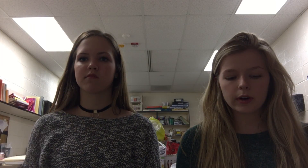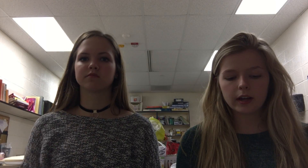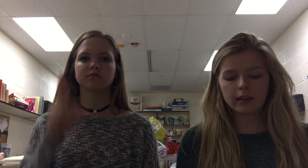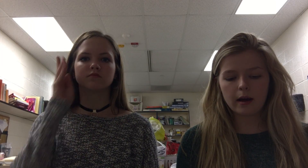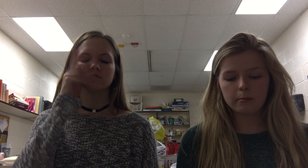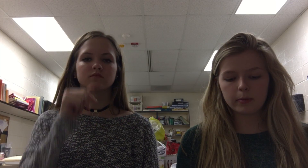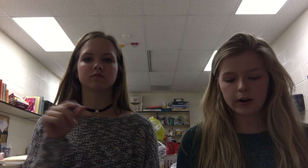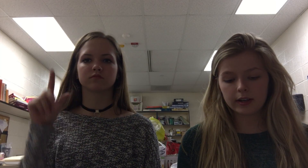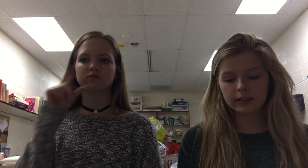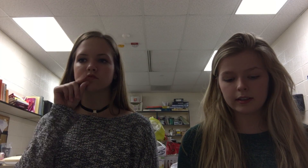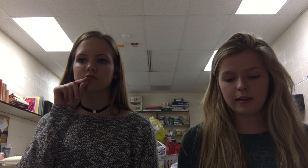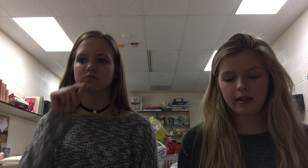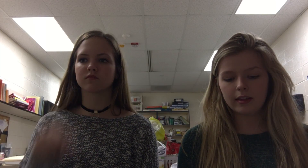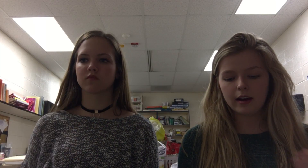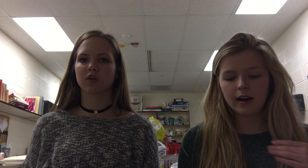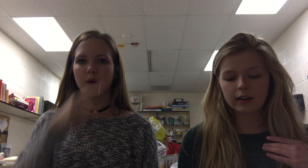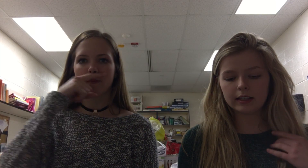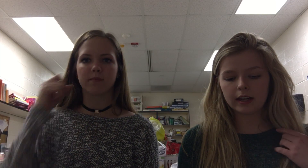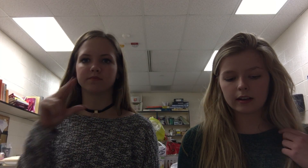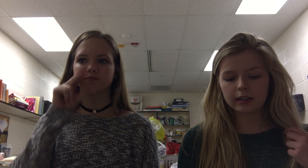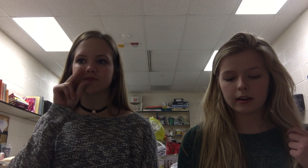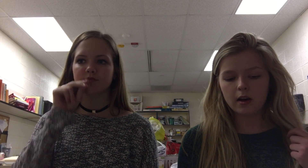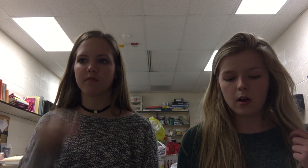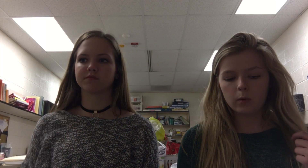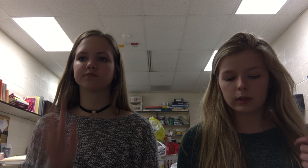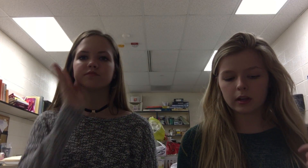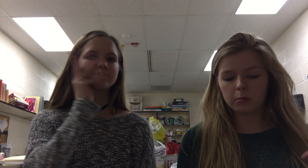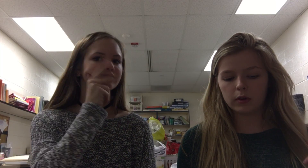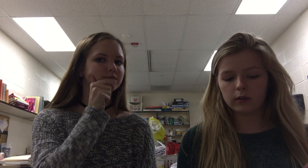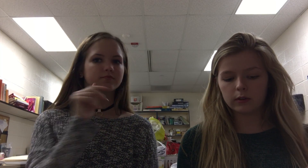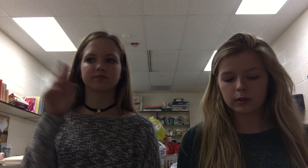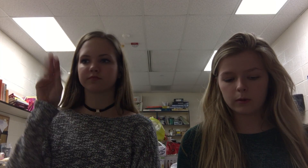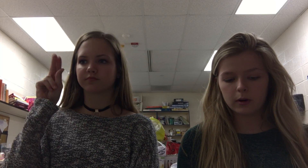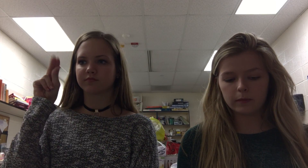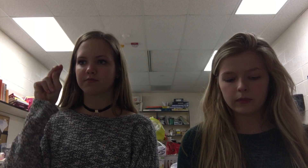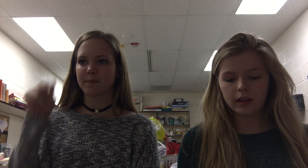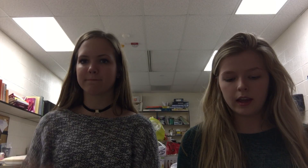how pretty that bird is." The ugly duckling was a